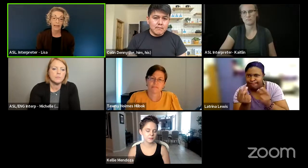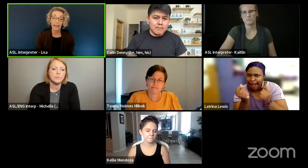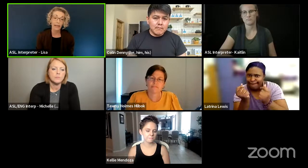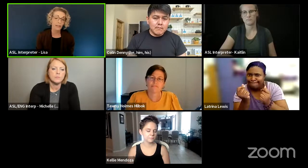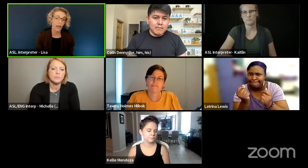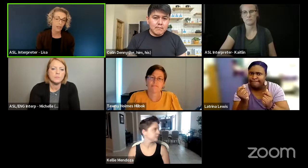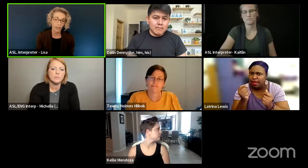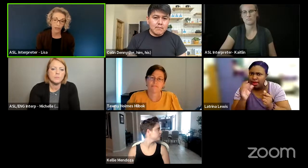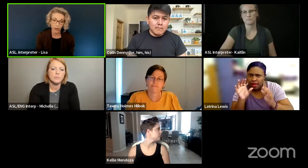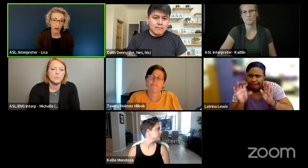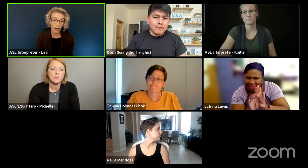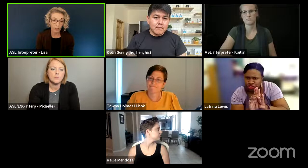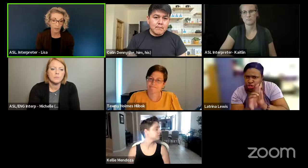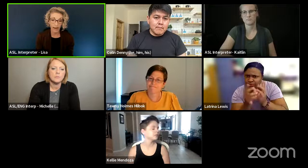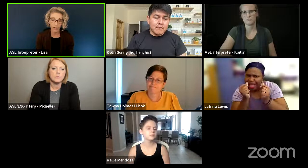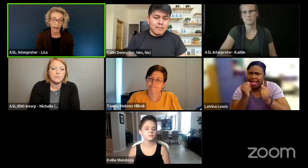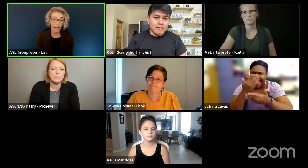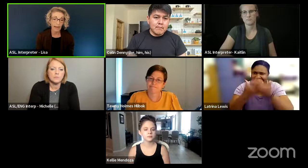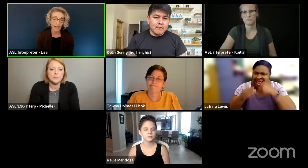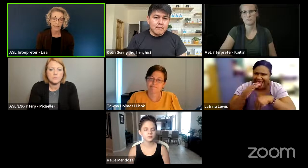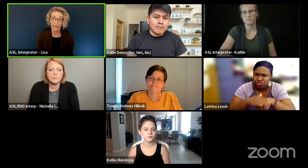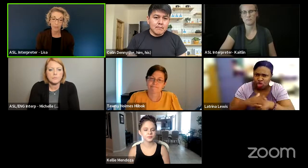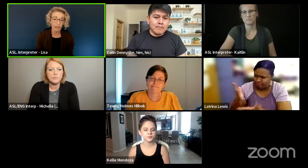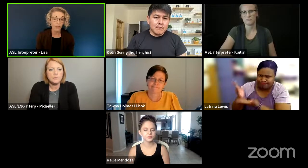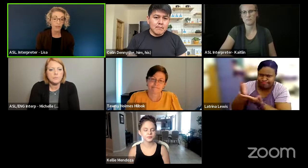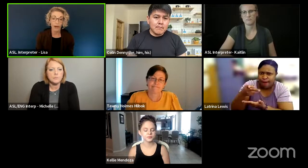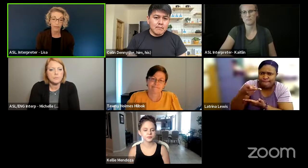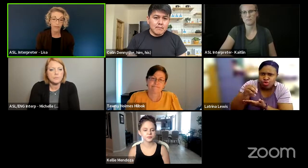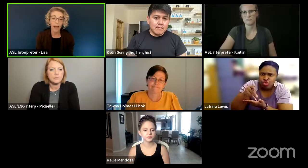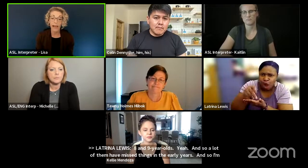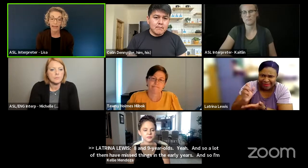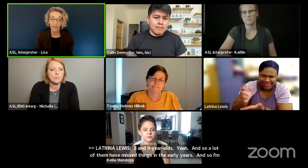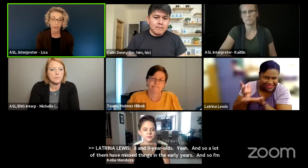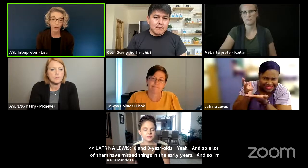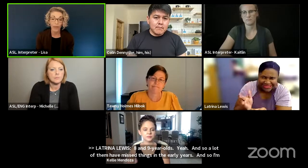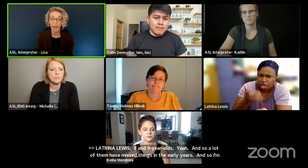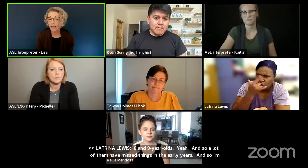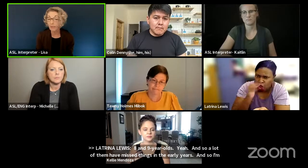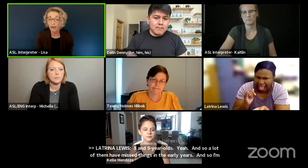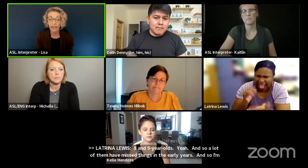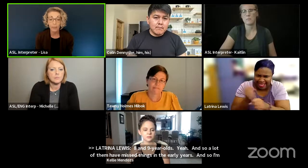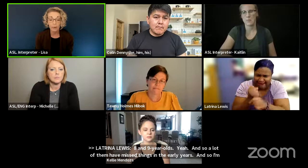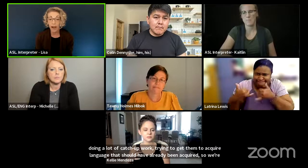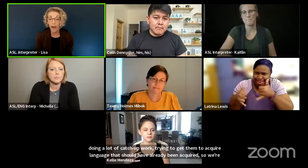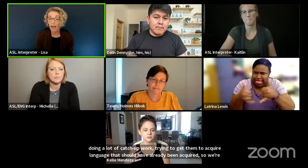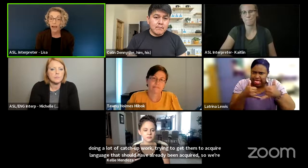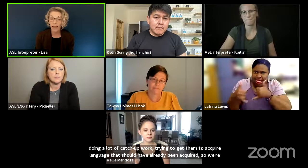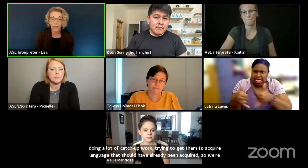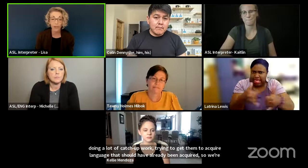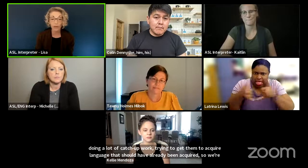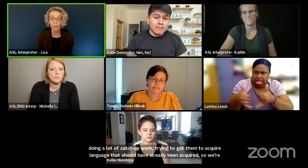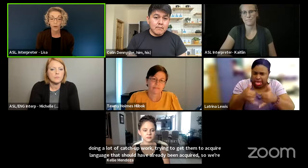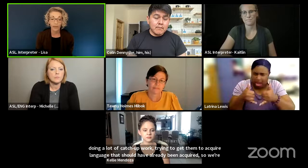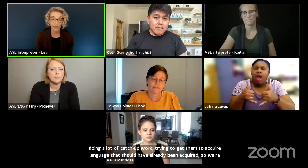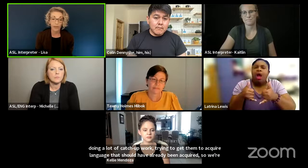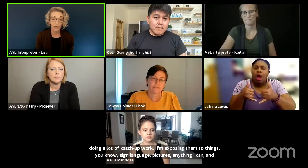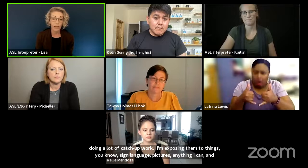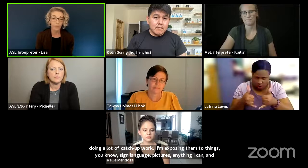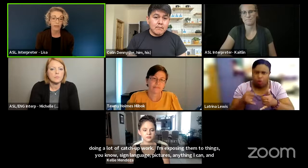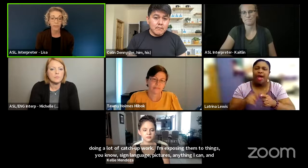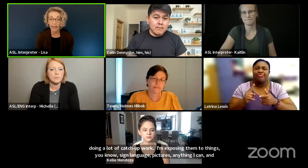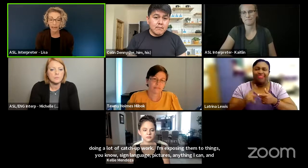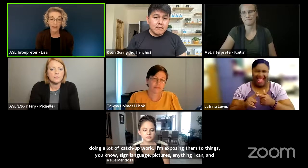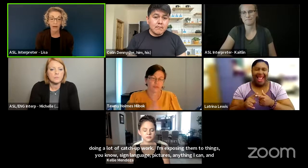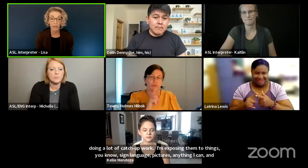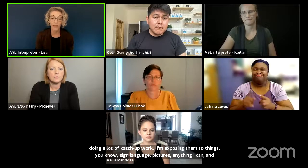can. And technology is so awesome now, right? I can get a picture on the fly. I can show that. I can bring in a prop. I can show them what things look